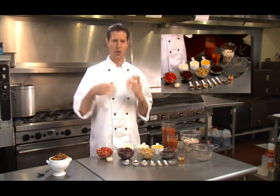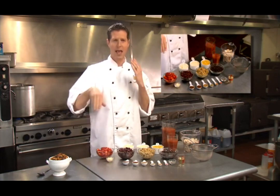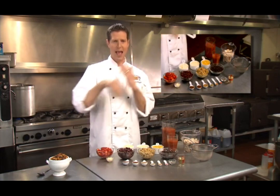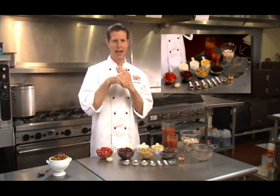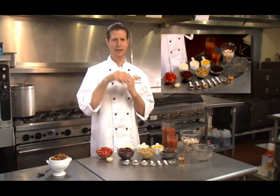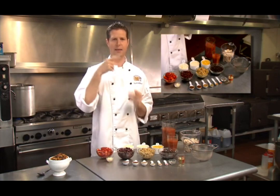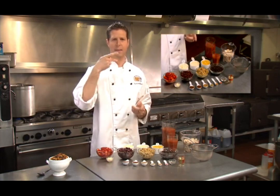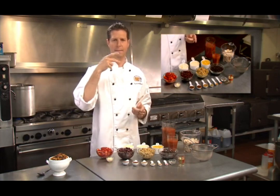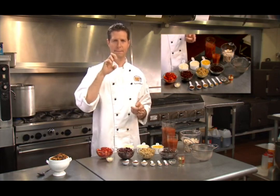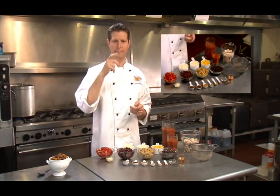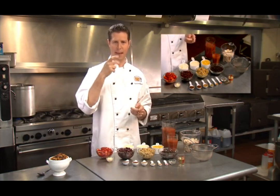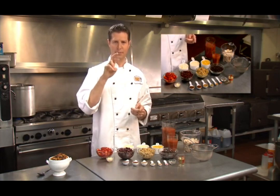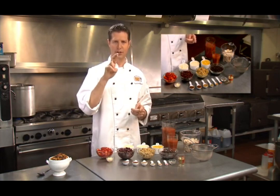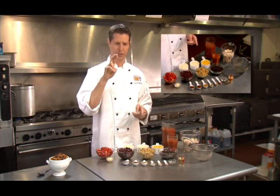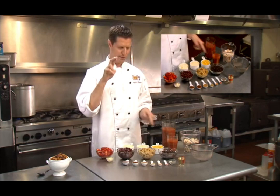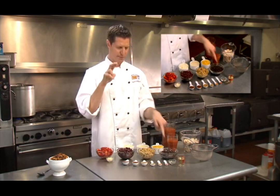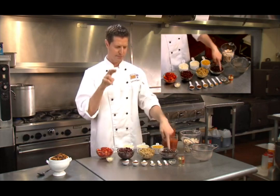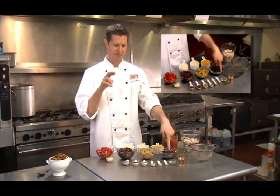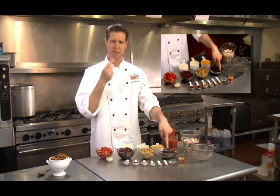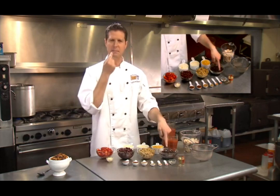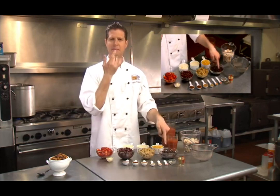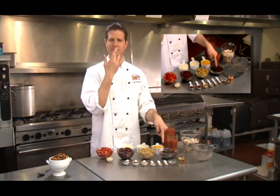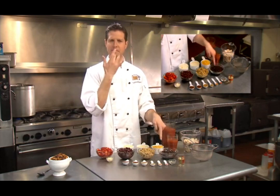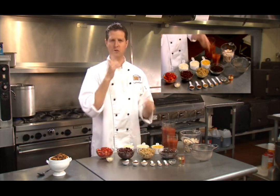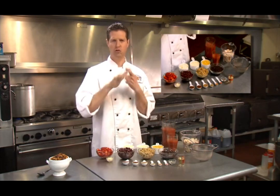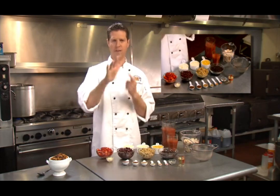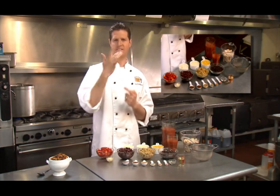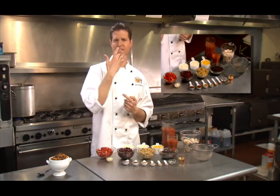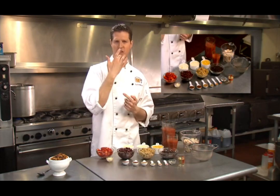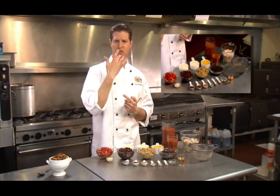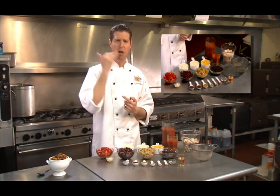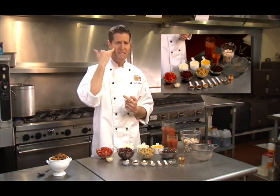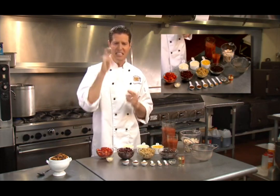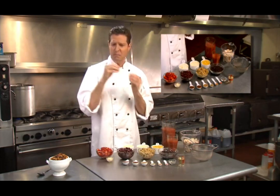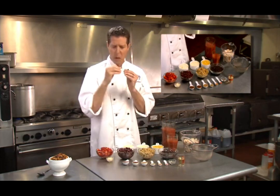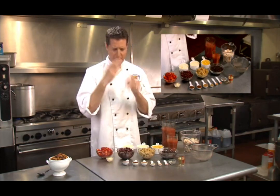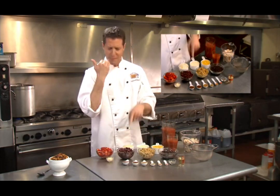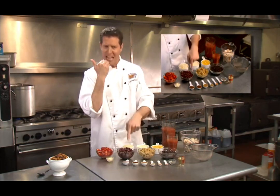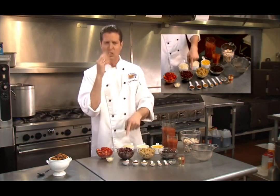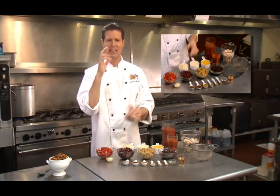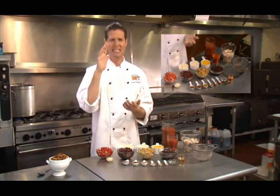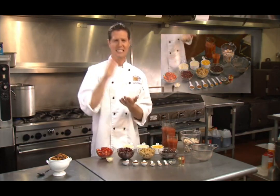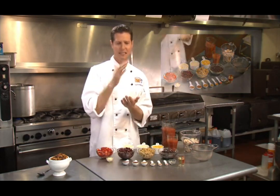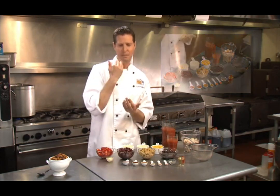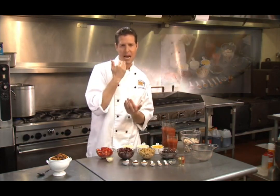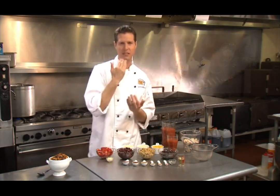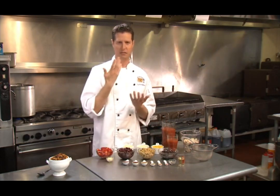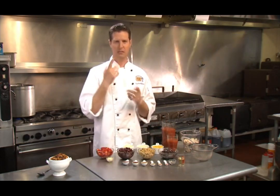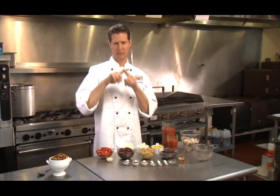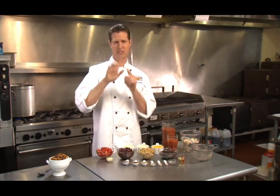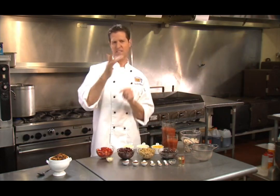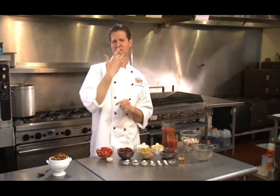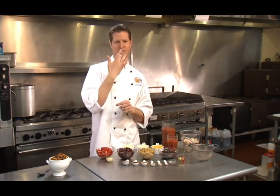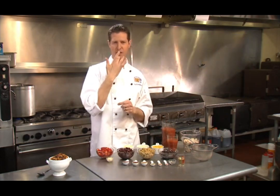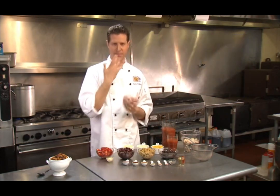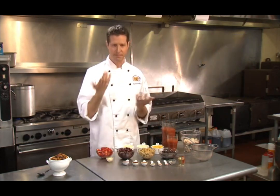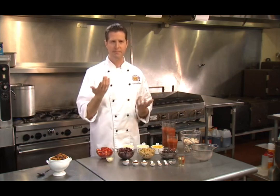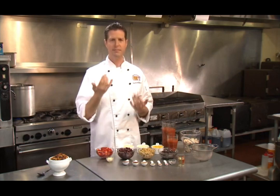Season your chili to taste with pepper and make the chili powder more or less spicy as you prefer.